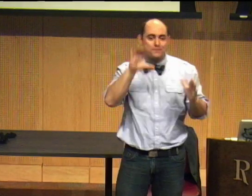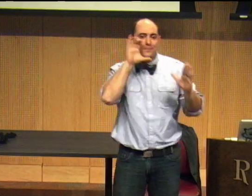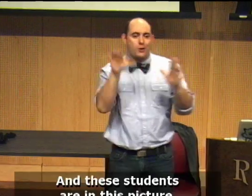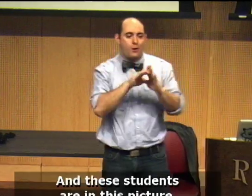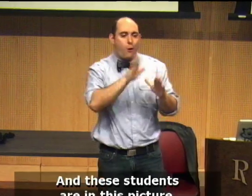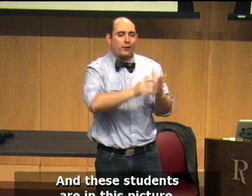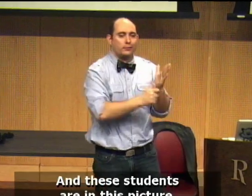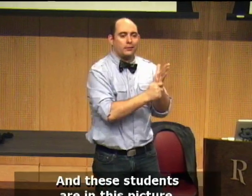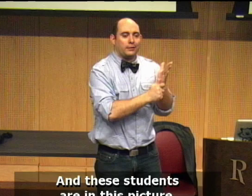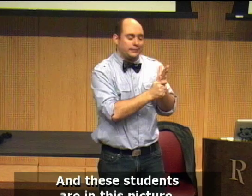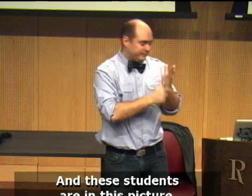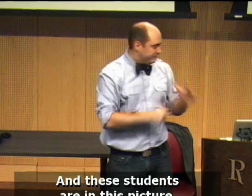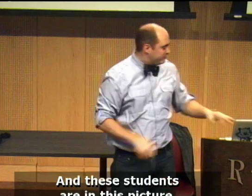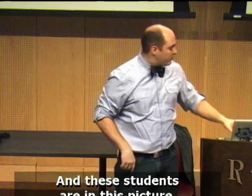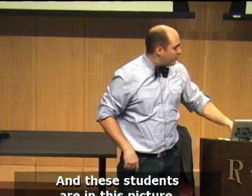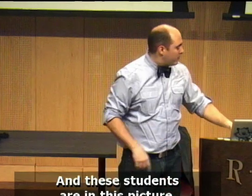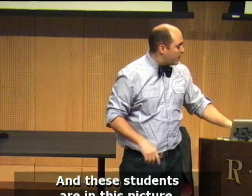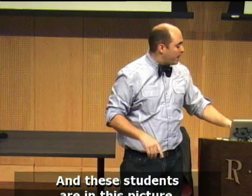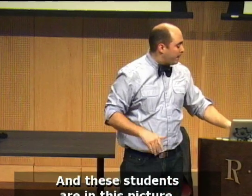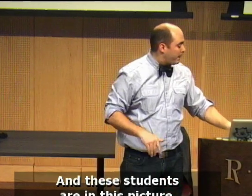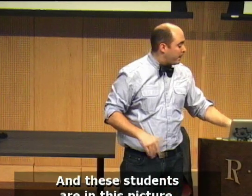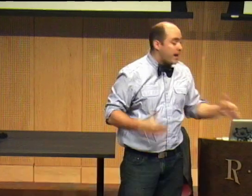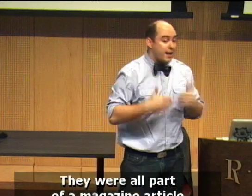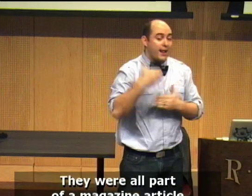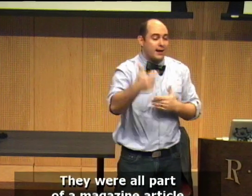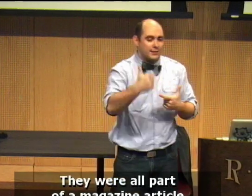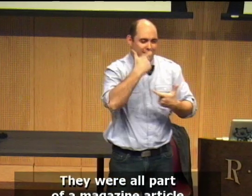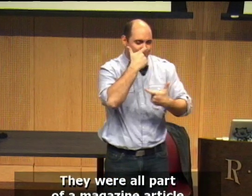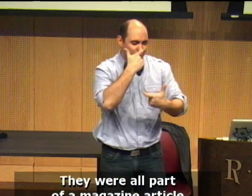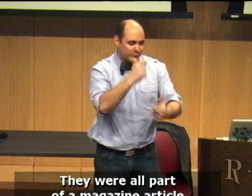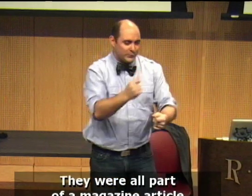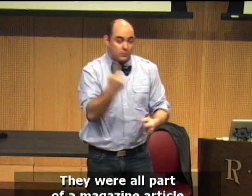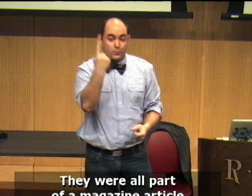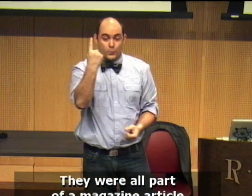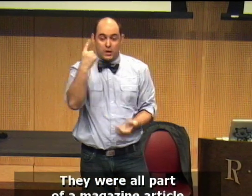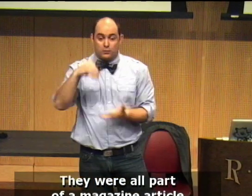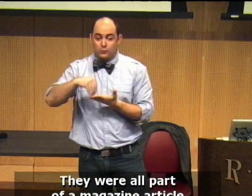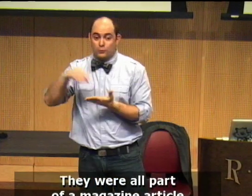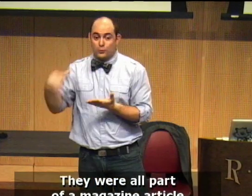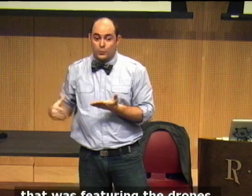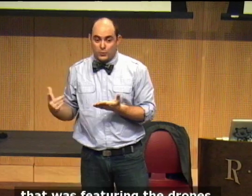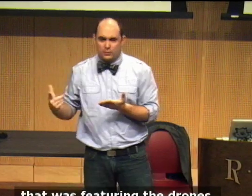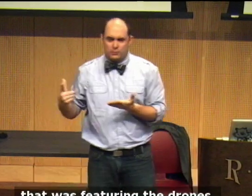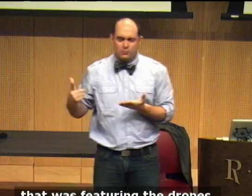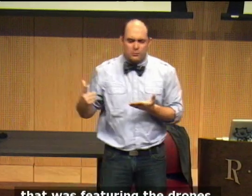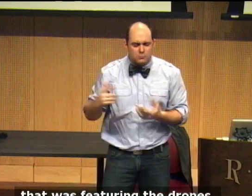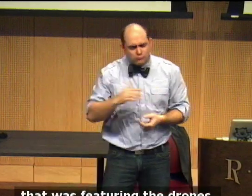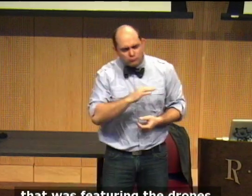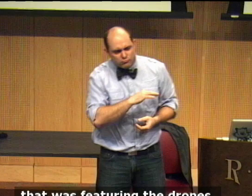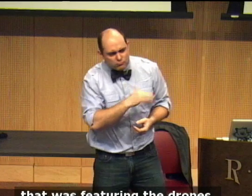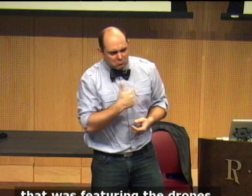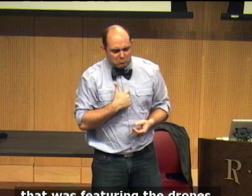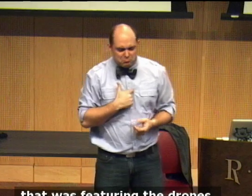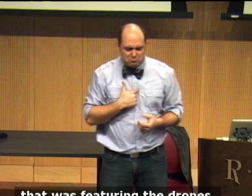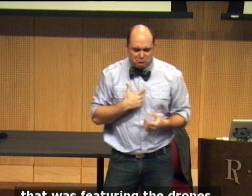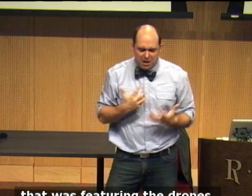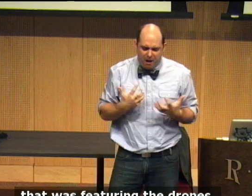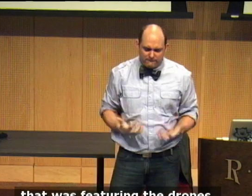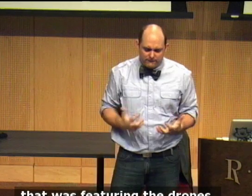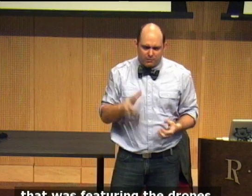And these students are in this picture. They were all part of a magazine article that was featuring the drones. And